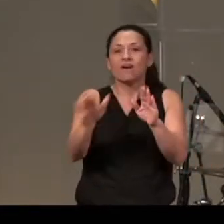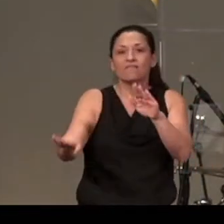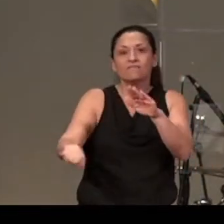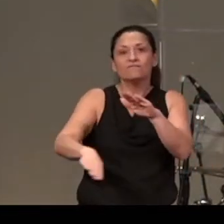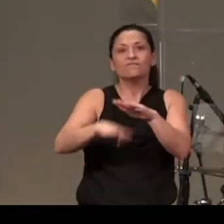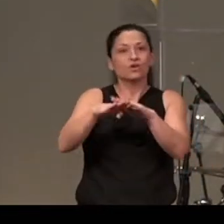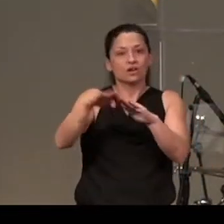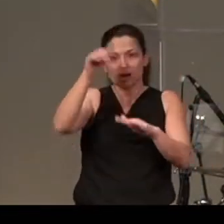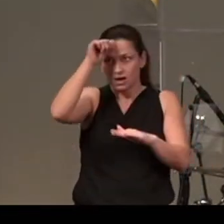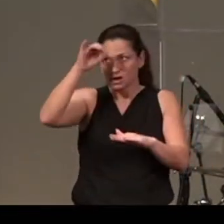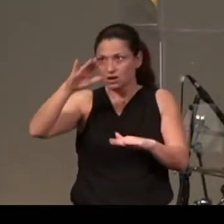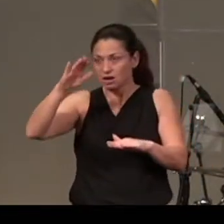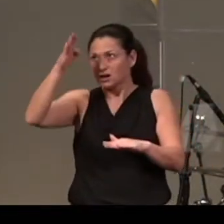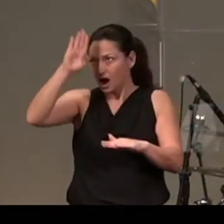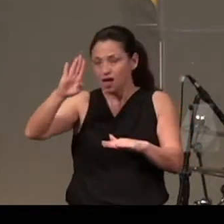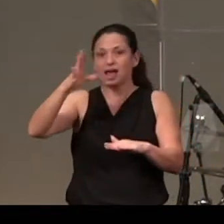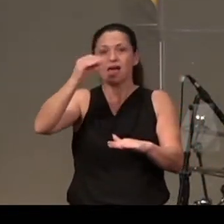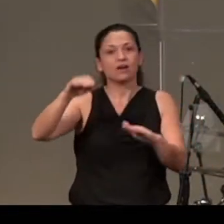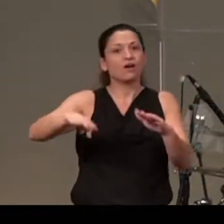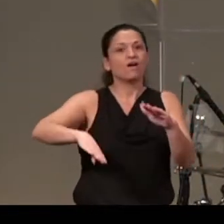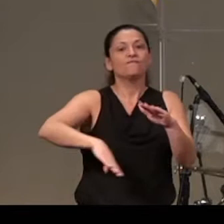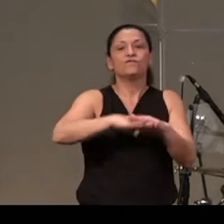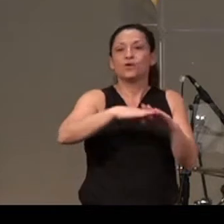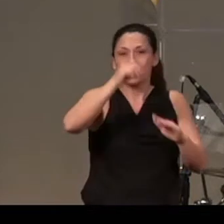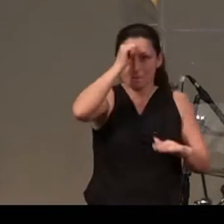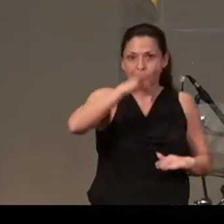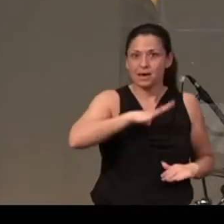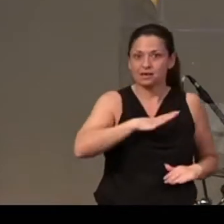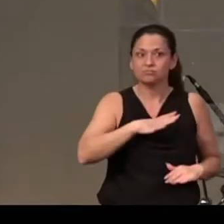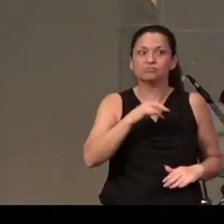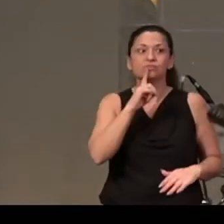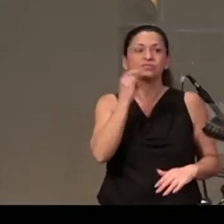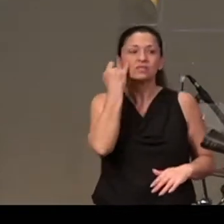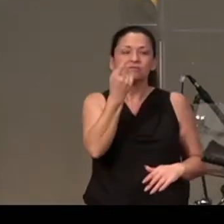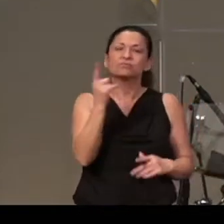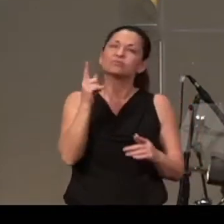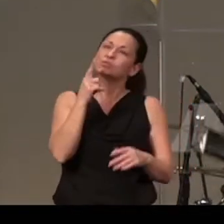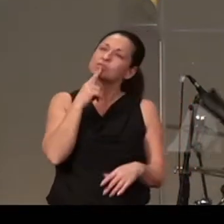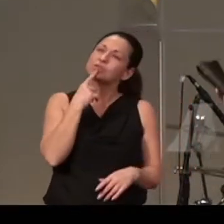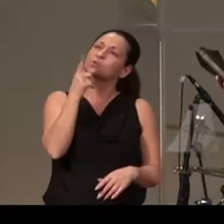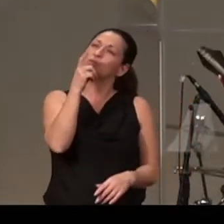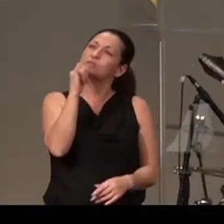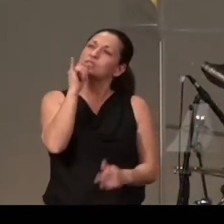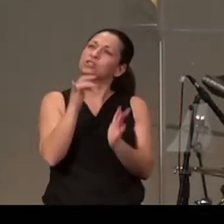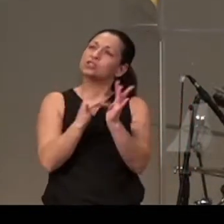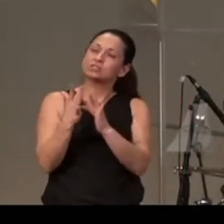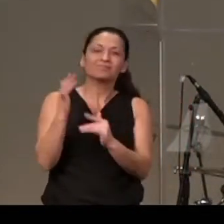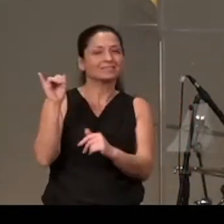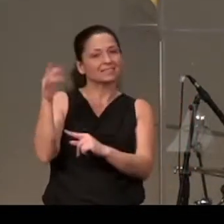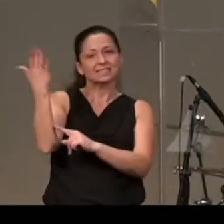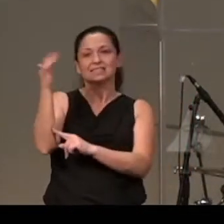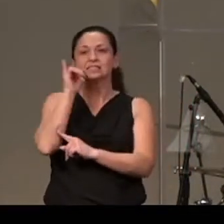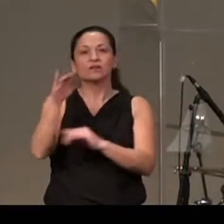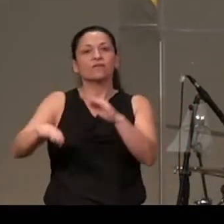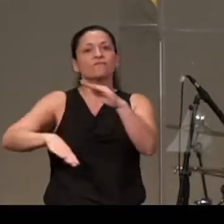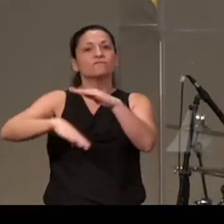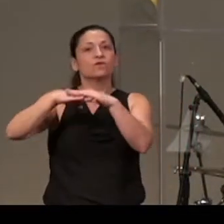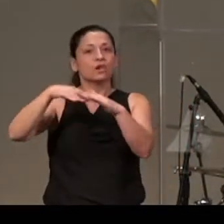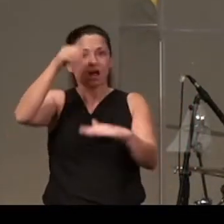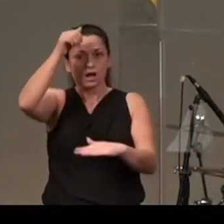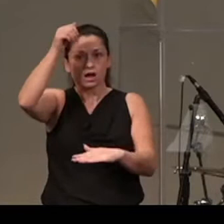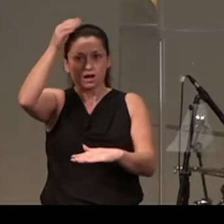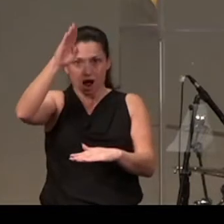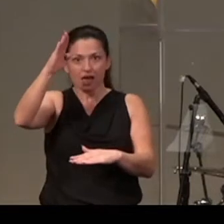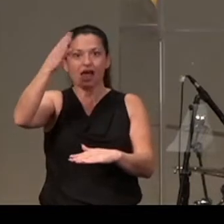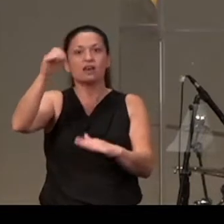and fully man. So if you ask the question, who is Jesus? He's fully God and fully man. He has two natures in